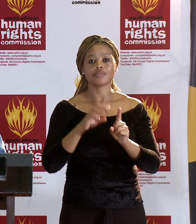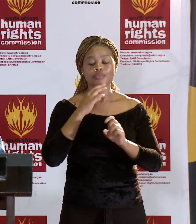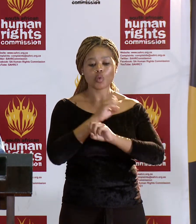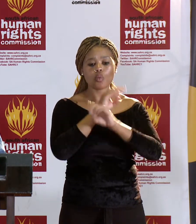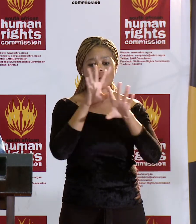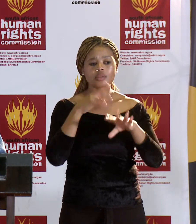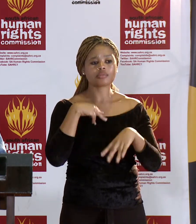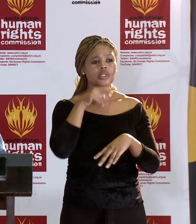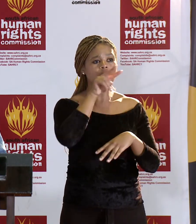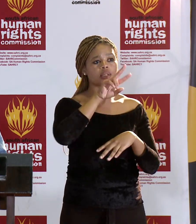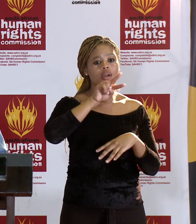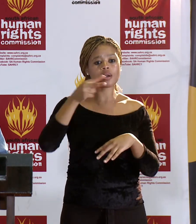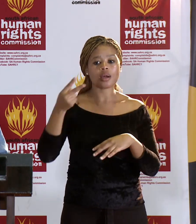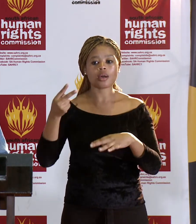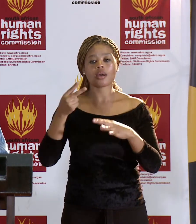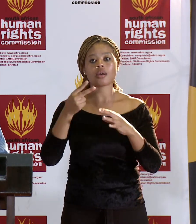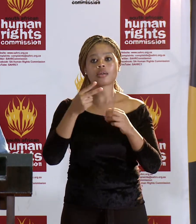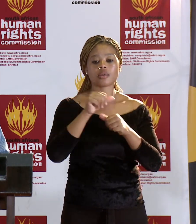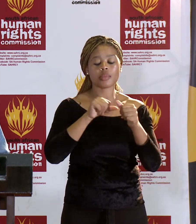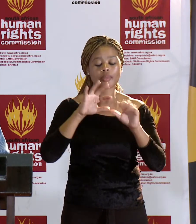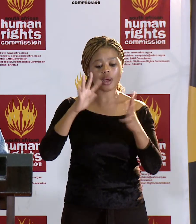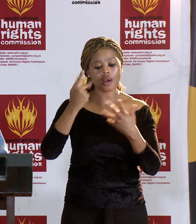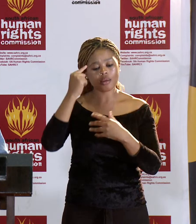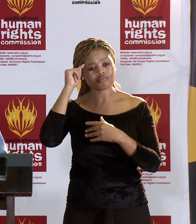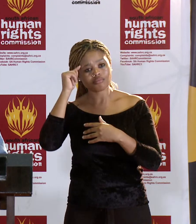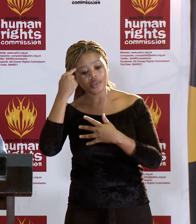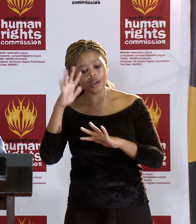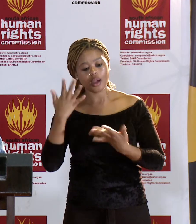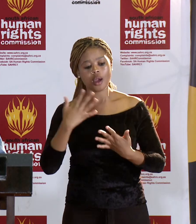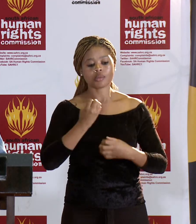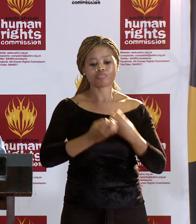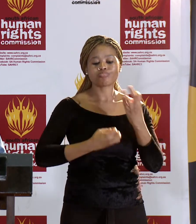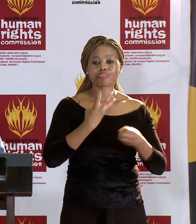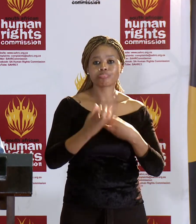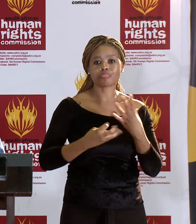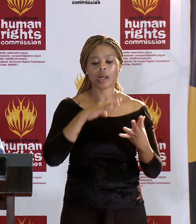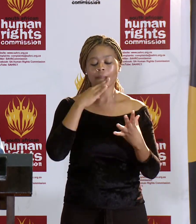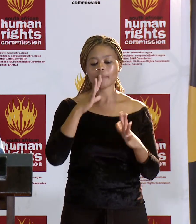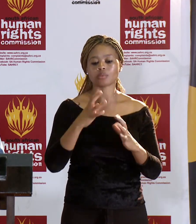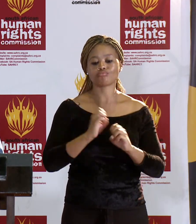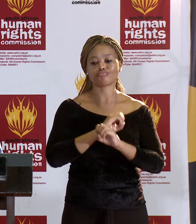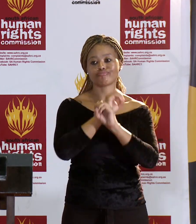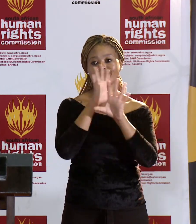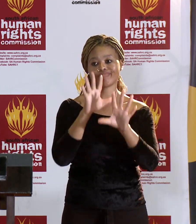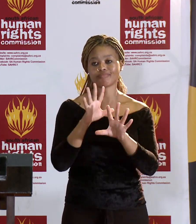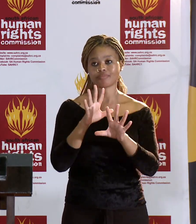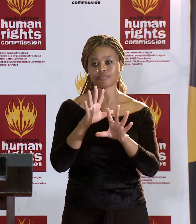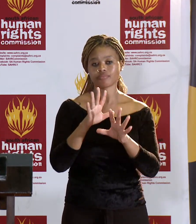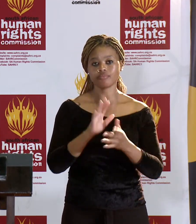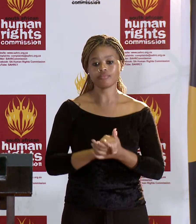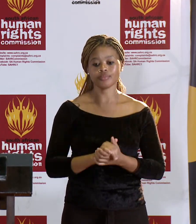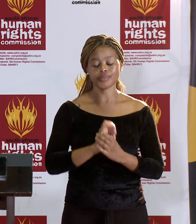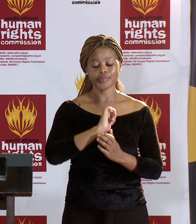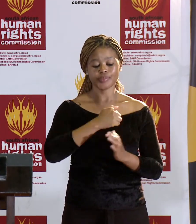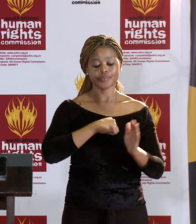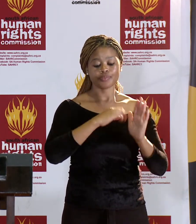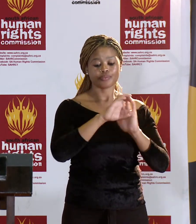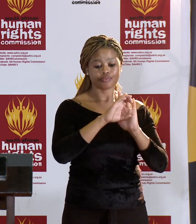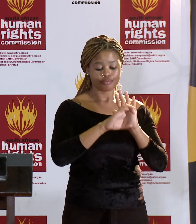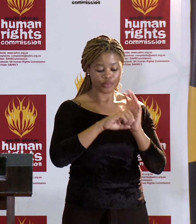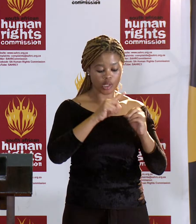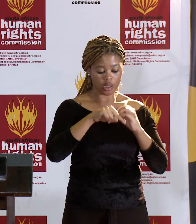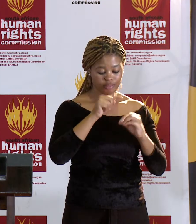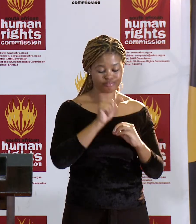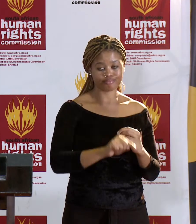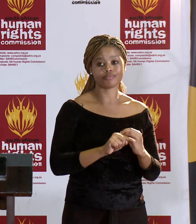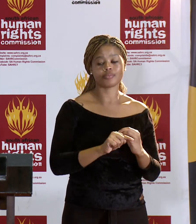to see other people's differences, how they think, how they express themselves. Wonderful. And our constitution is all about